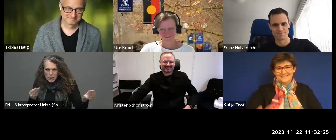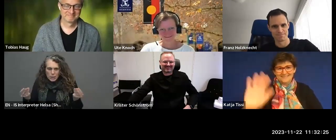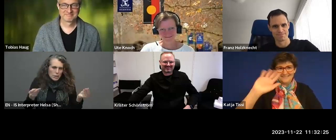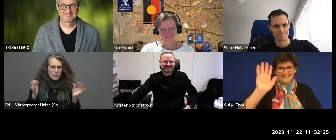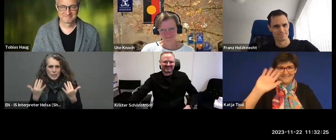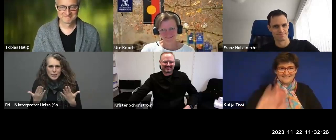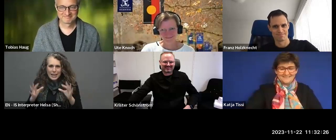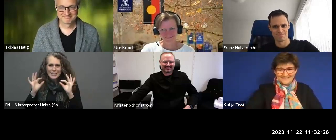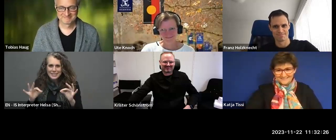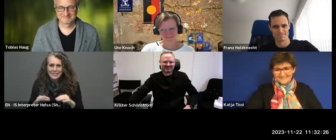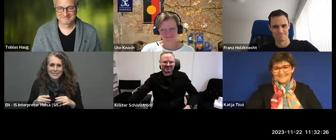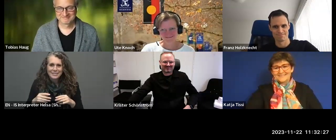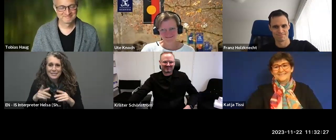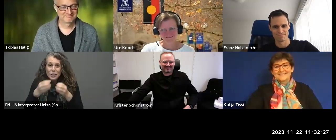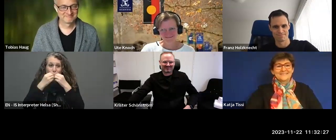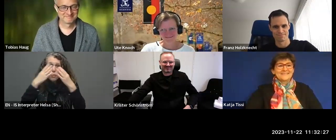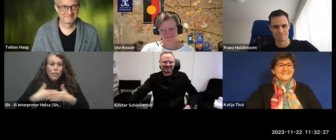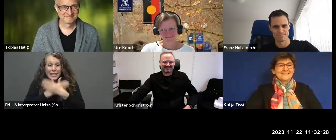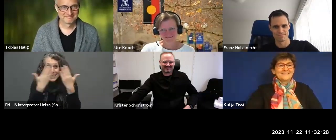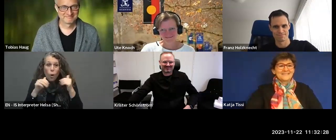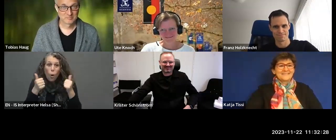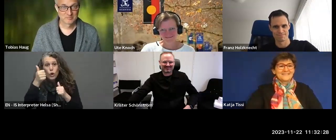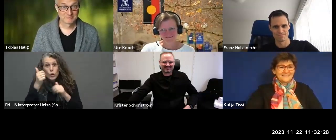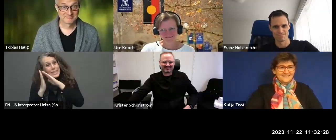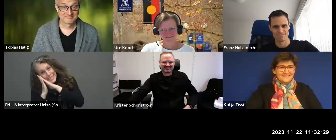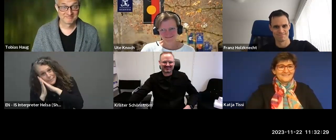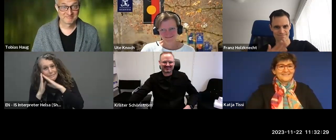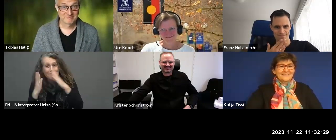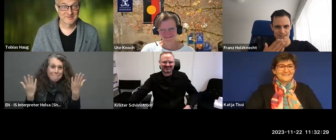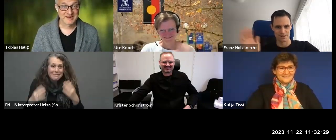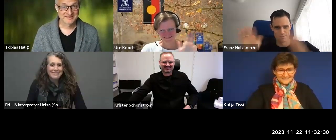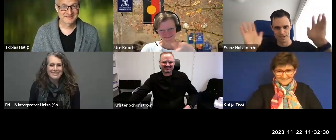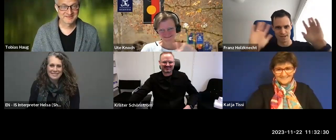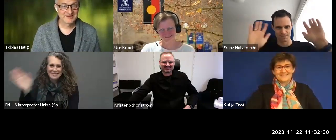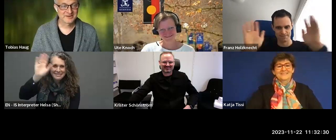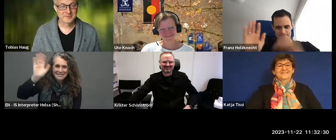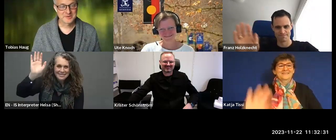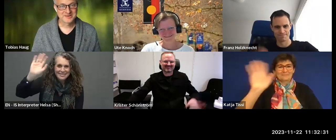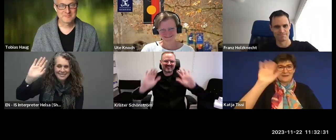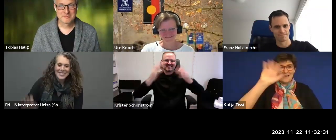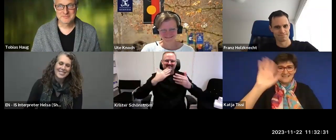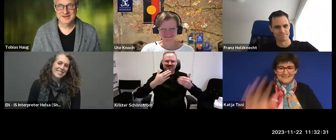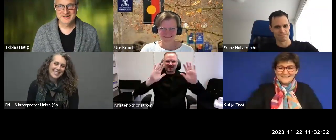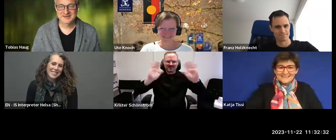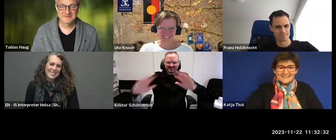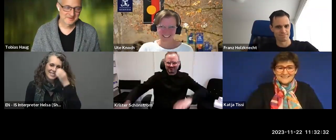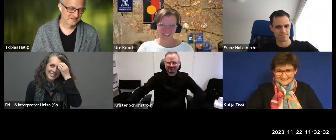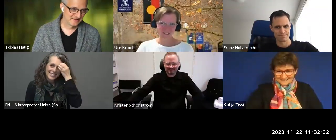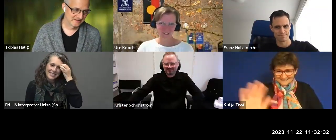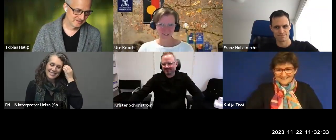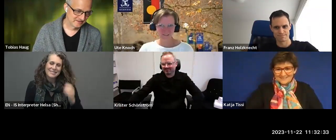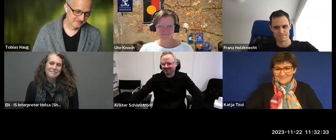And again, have a wonderful day or good night if you're on the other side. Thank you again. Thanks. Thanks, Bye-bye everyone. to all.